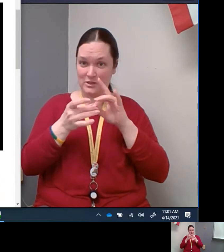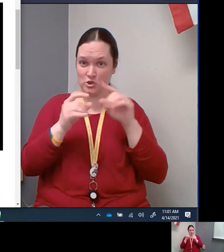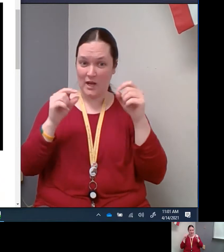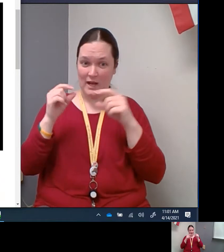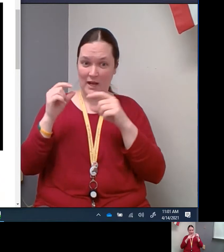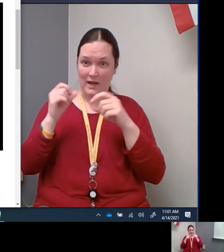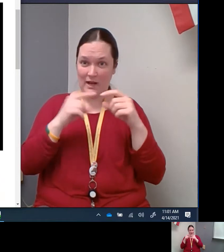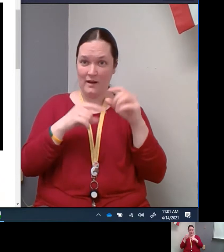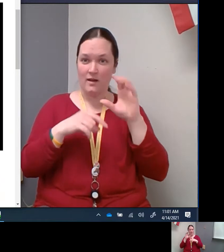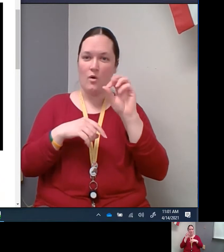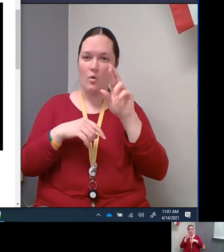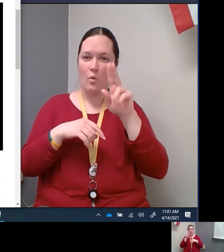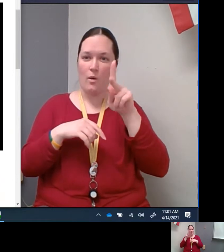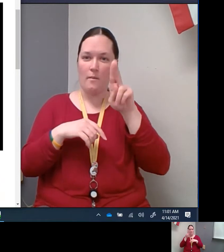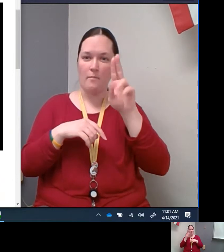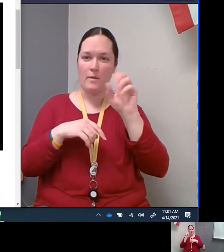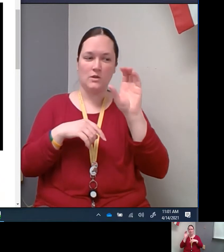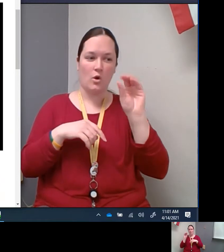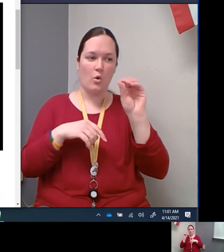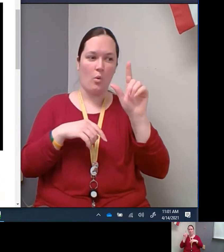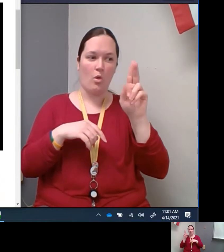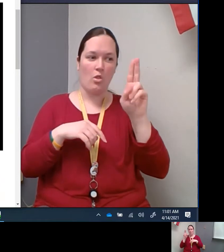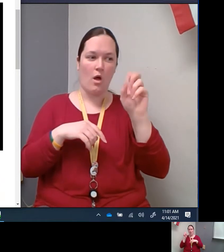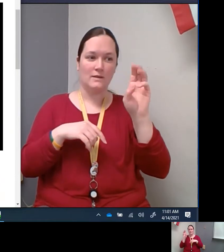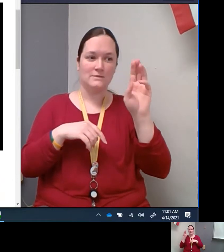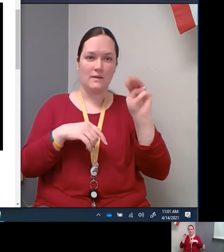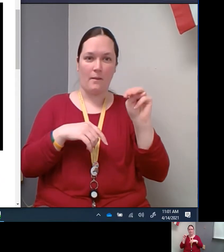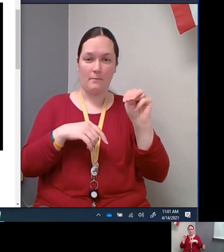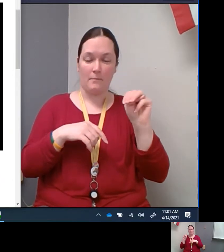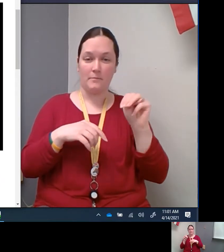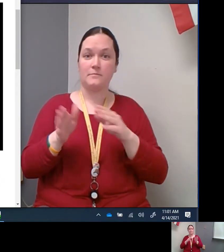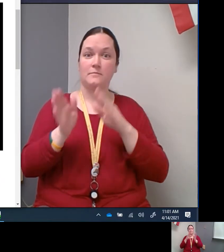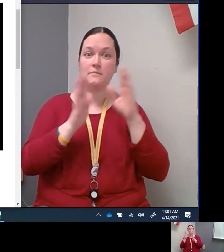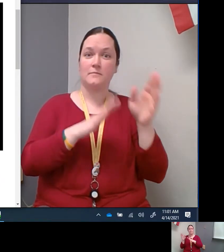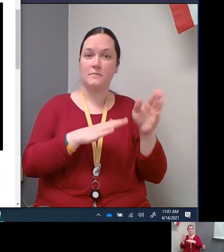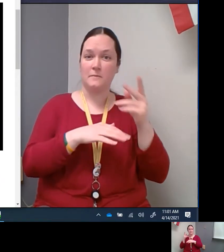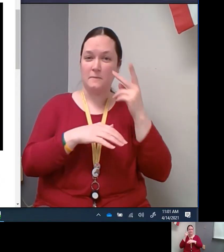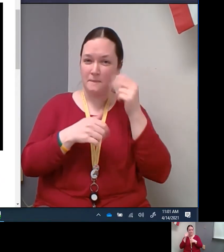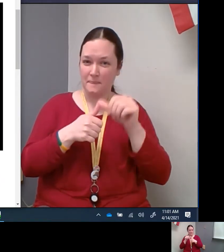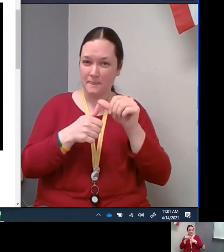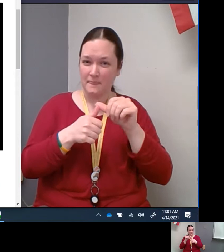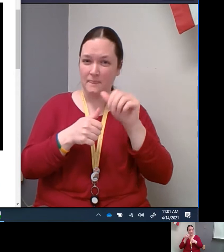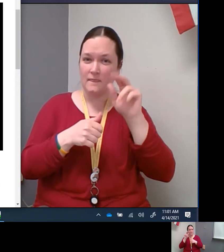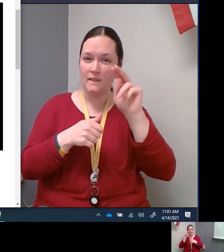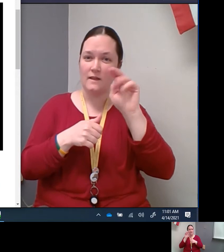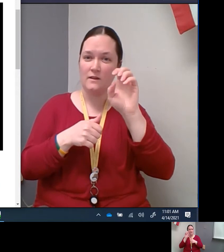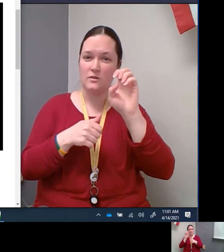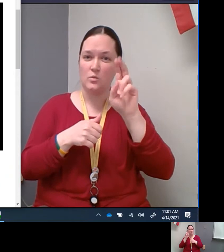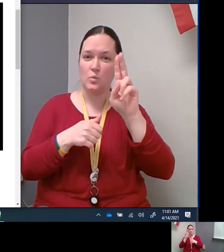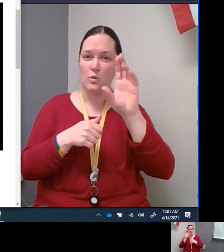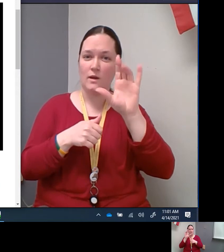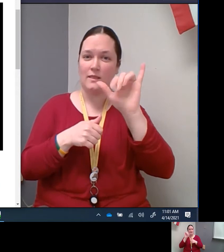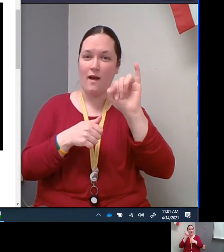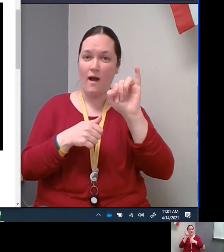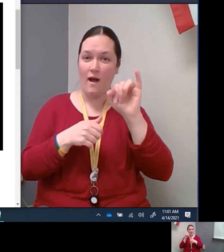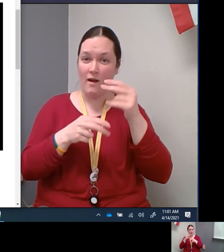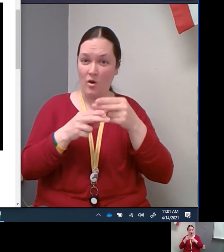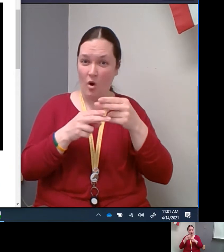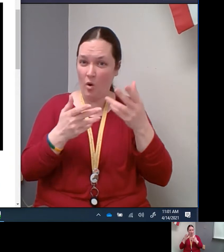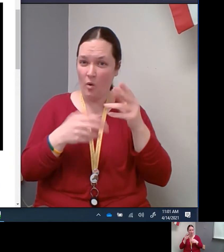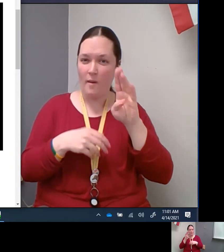corpus callosum. And do you remember what we call those little nuclei that are found below that cerebrum? Those are called